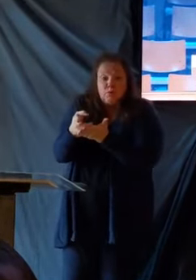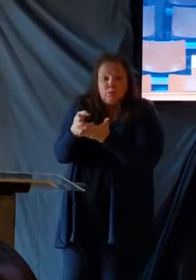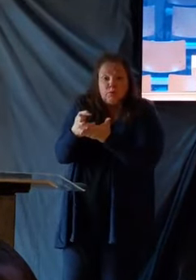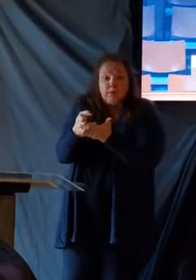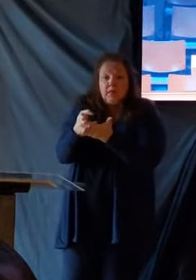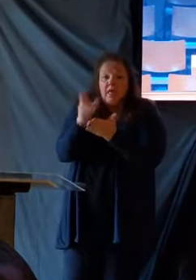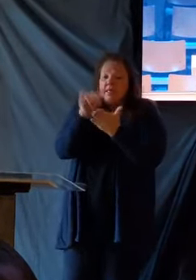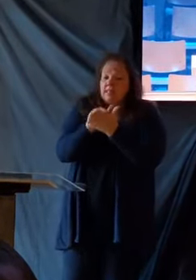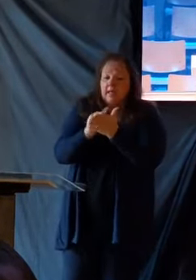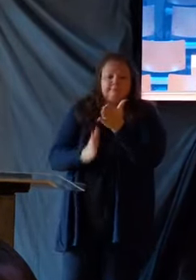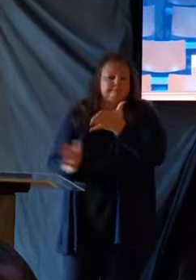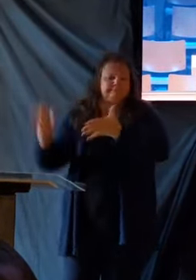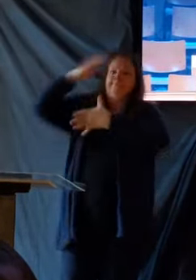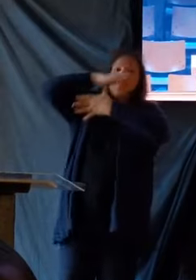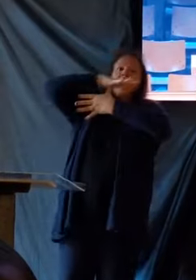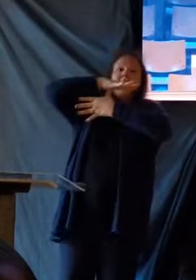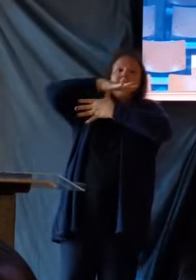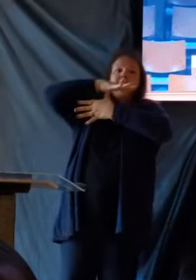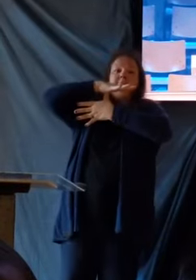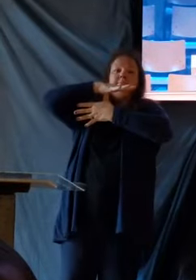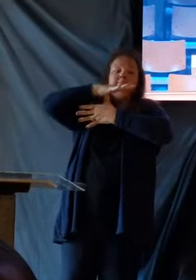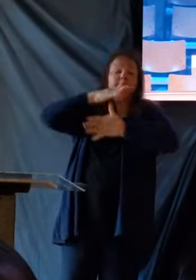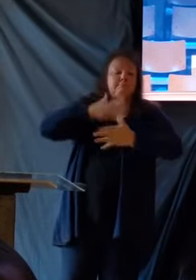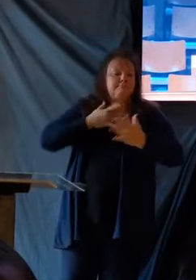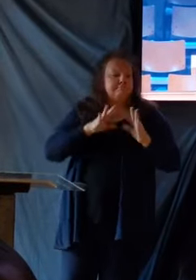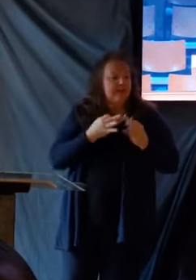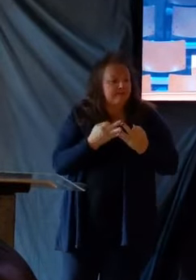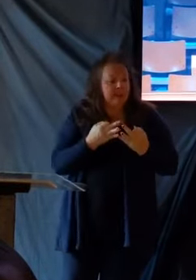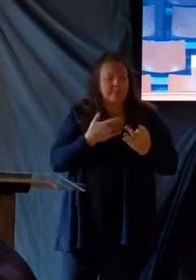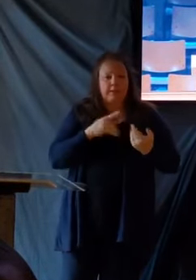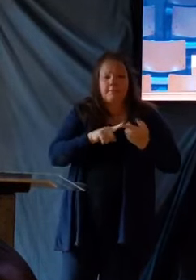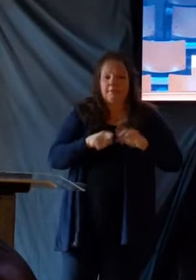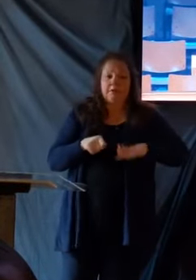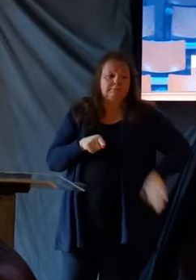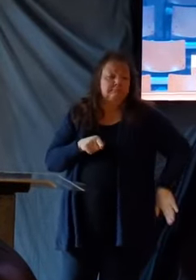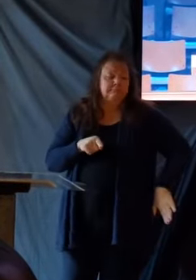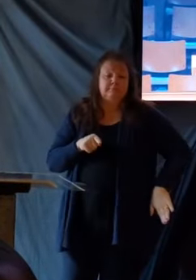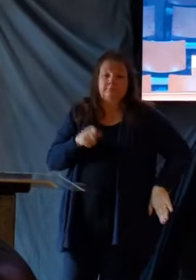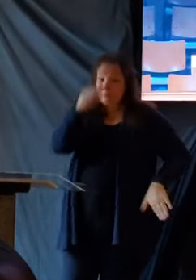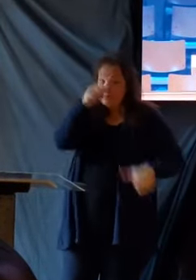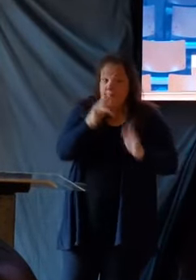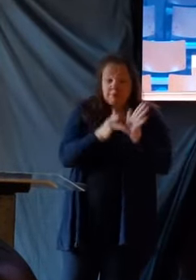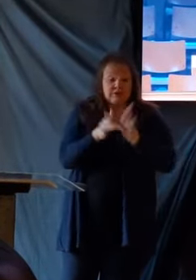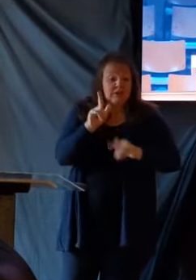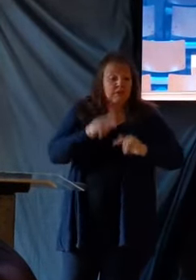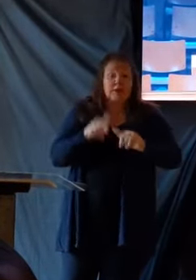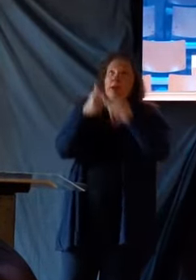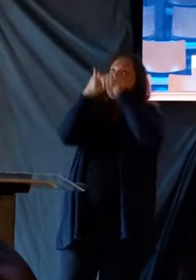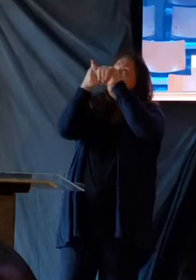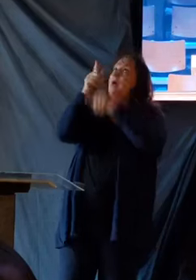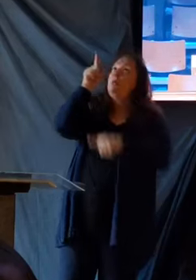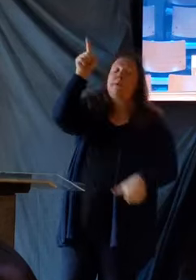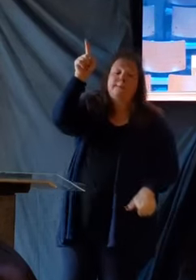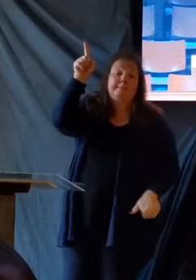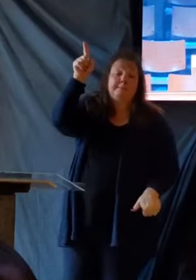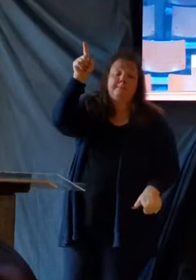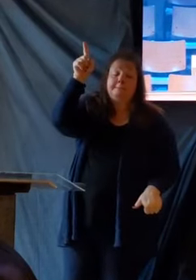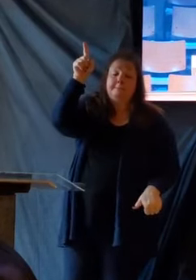it above everything else, including family and friends. Remember, Jesus said, you cannot be my disciple